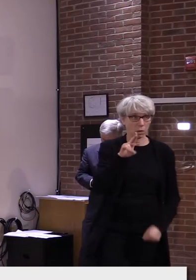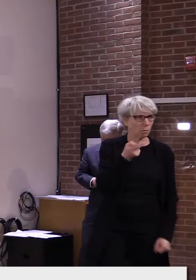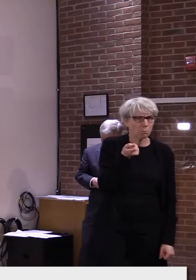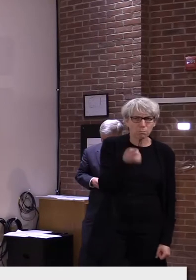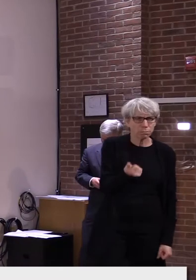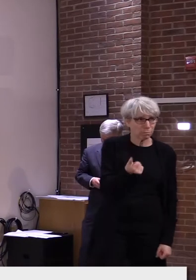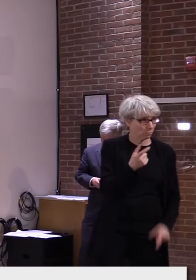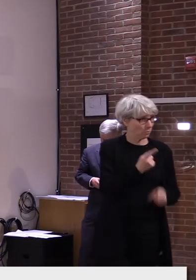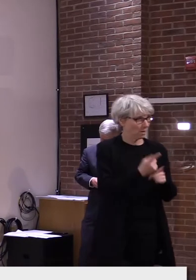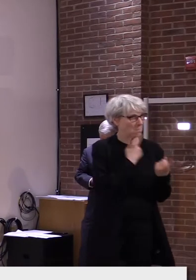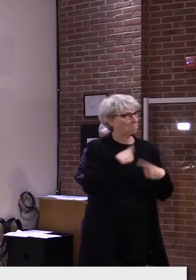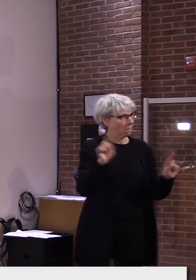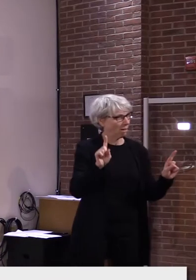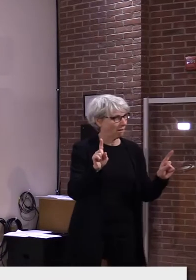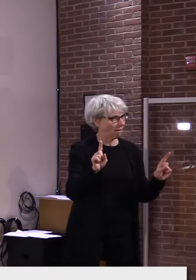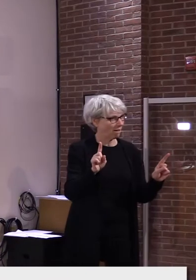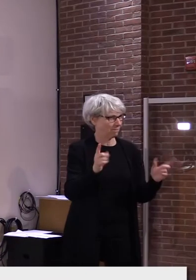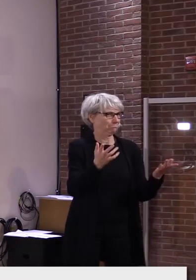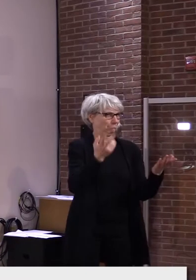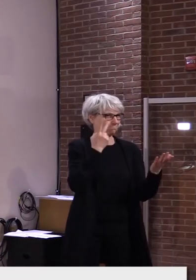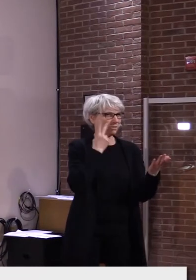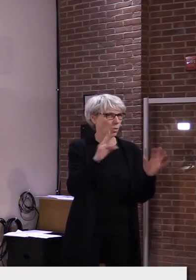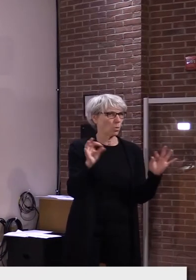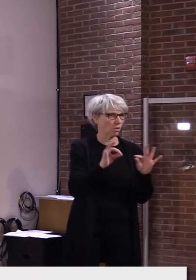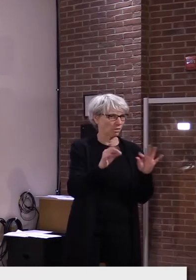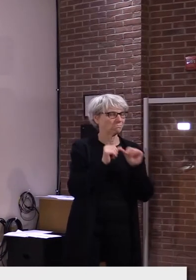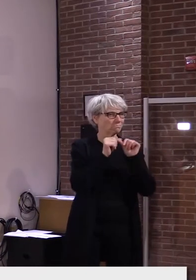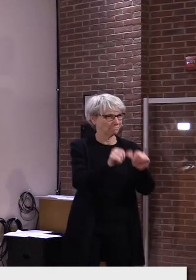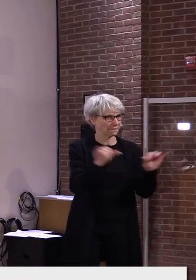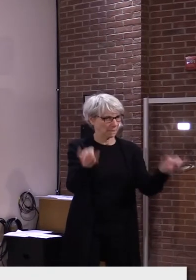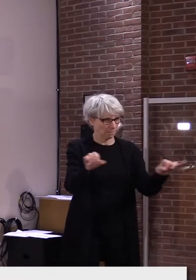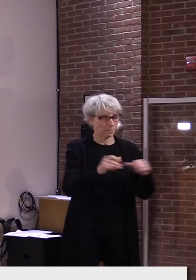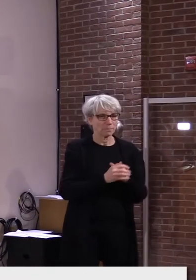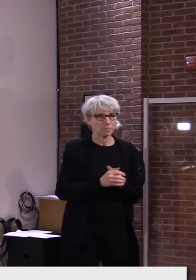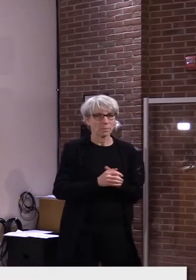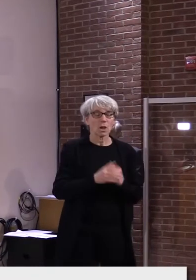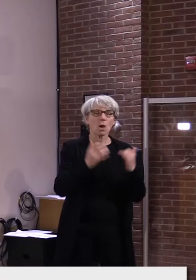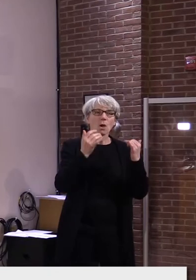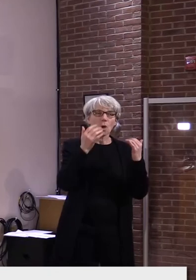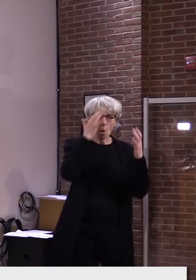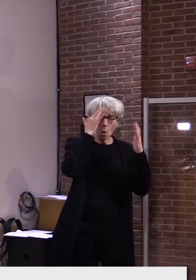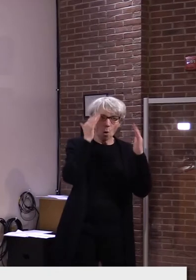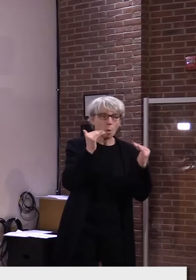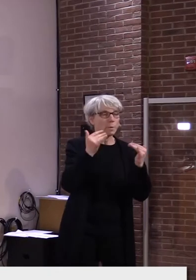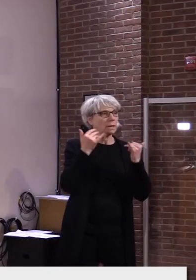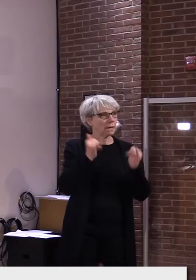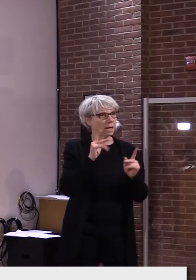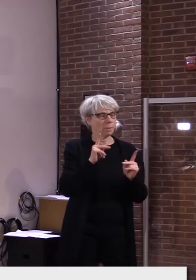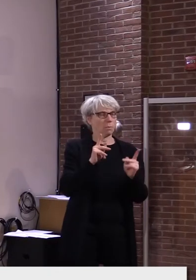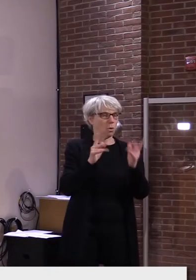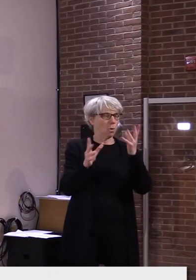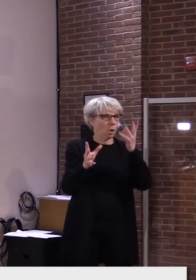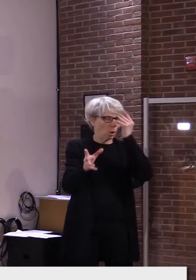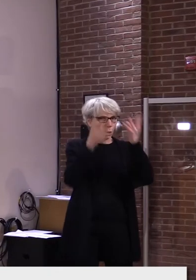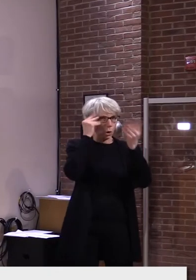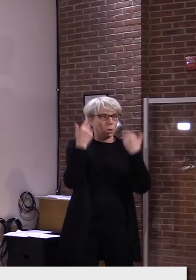evidence. I hope that our new attention on public health will turn some of this basic guidance into real habits